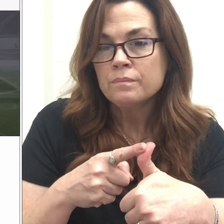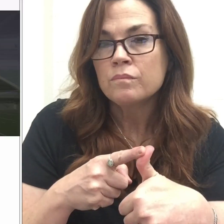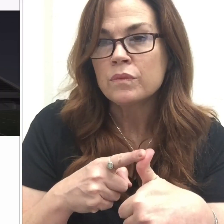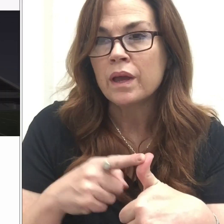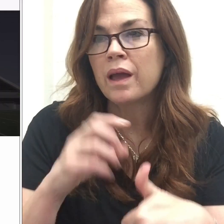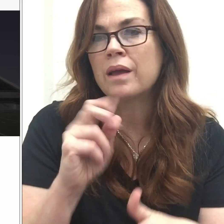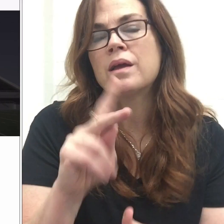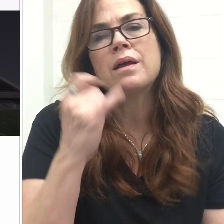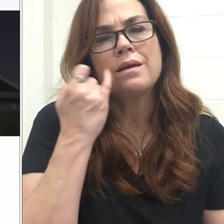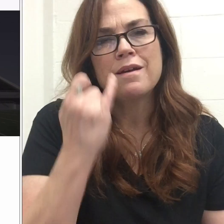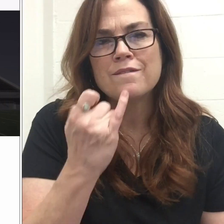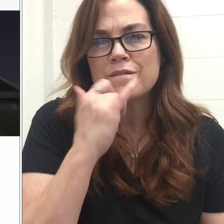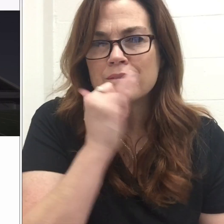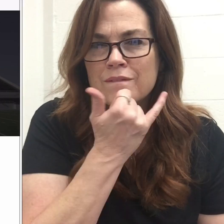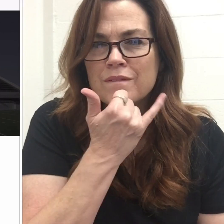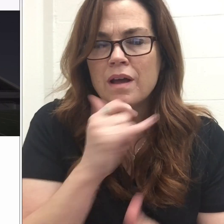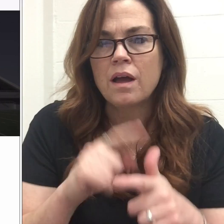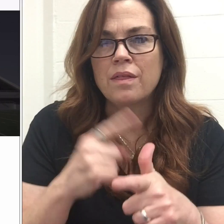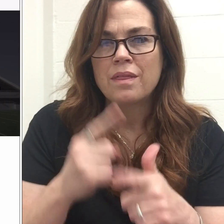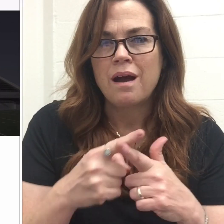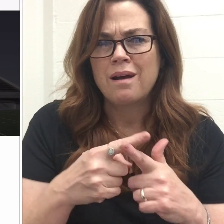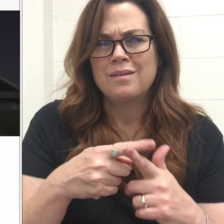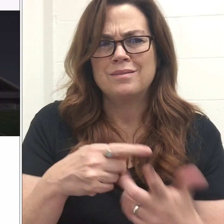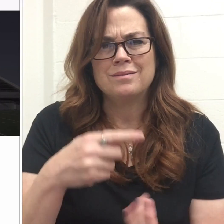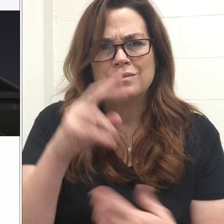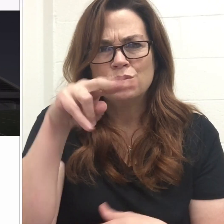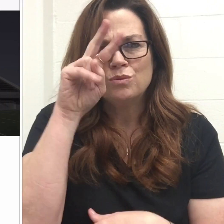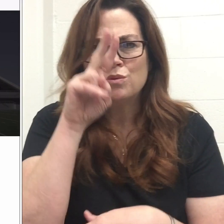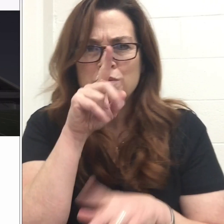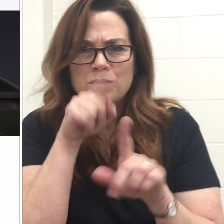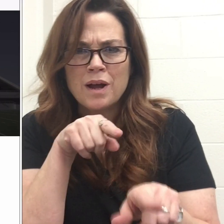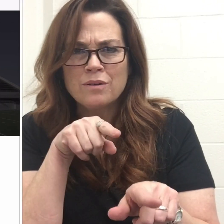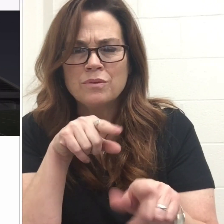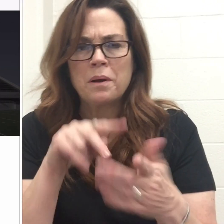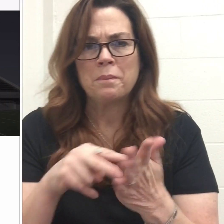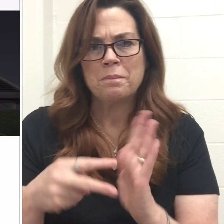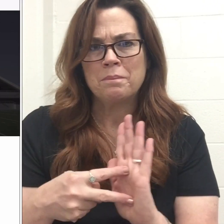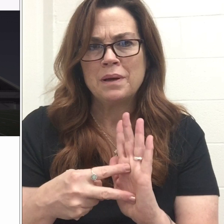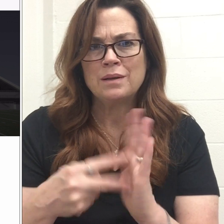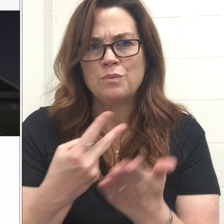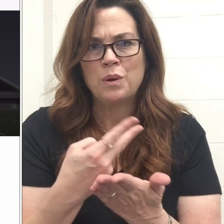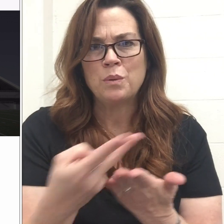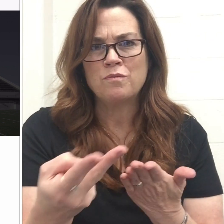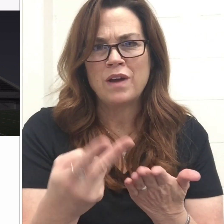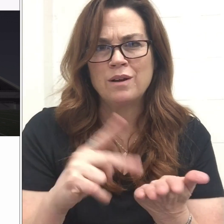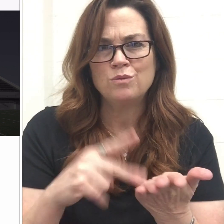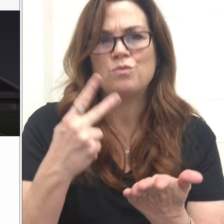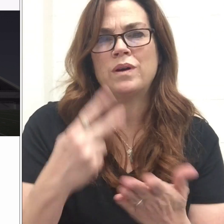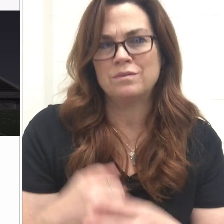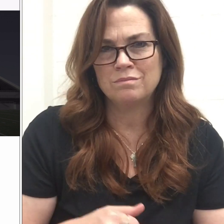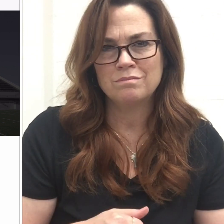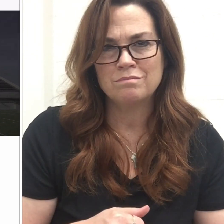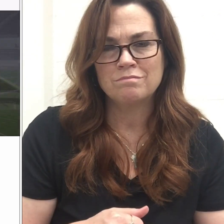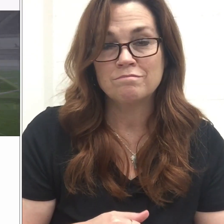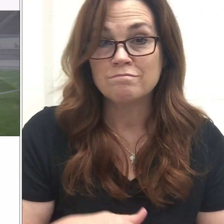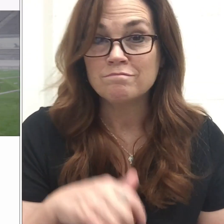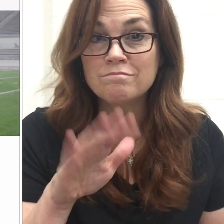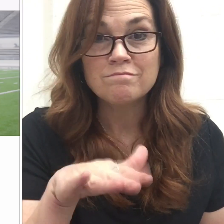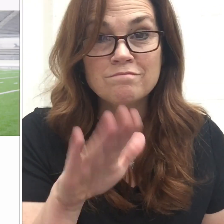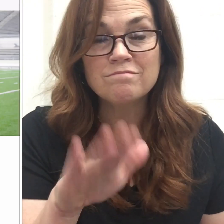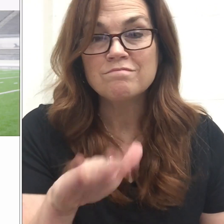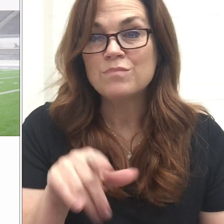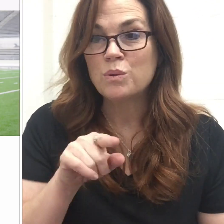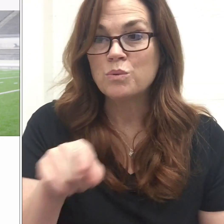Clear. To follow up an error with a foolish reaction is to lose twice. How